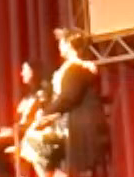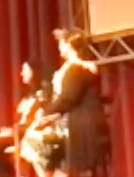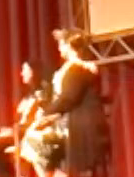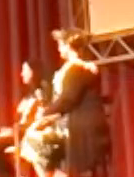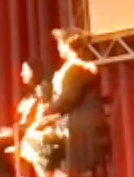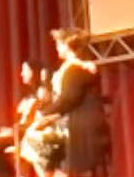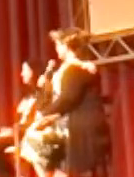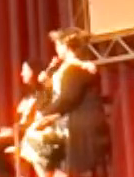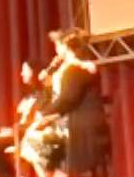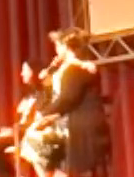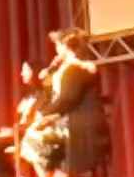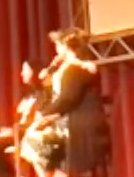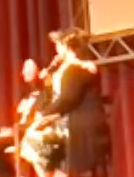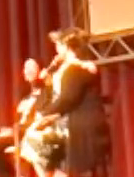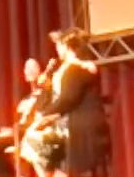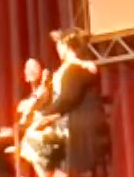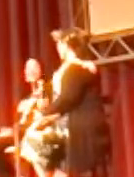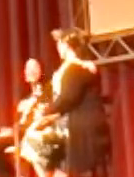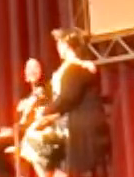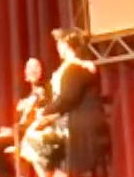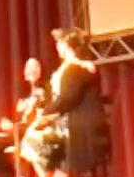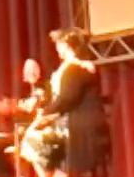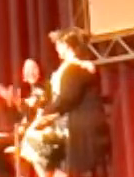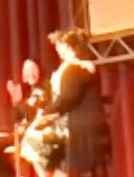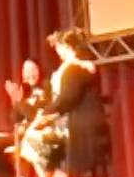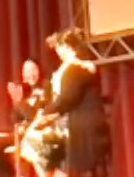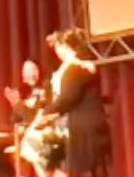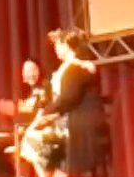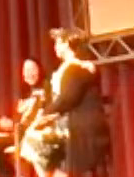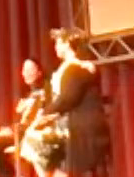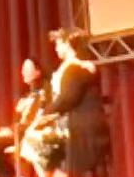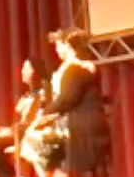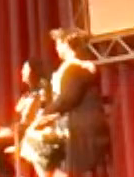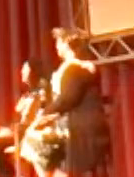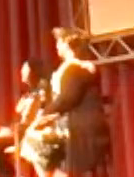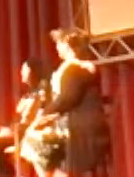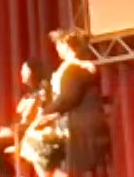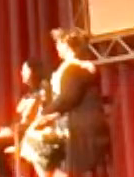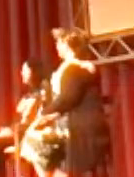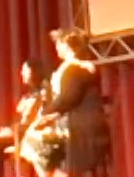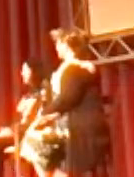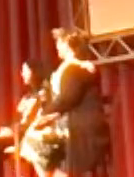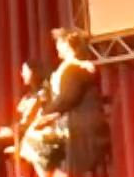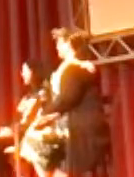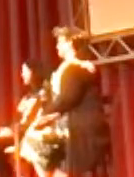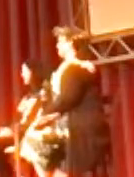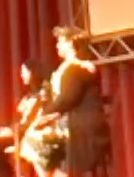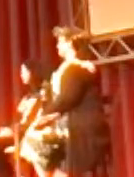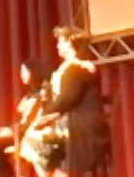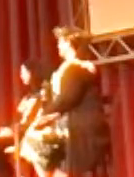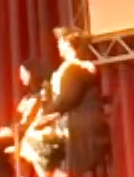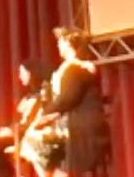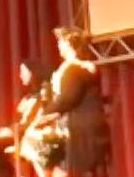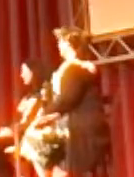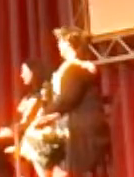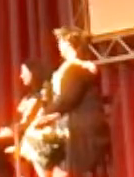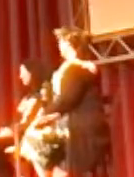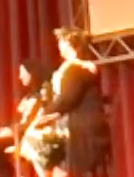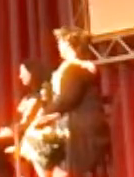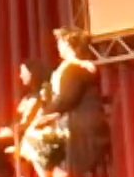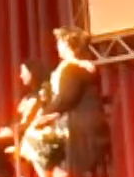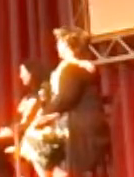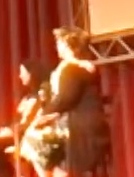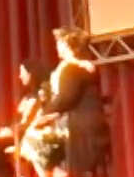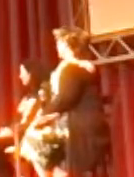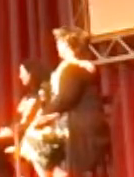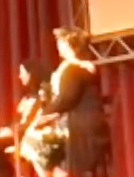directors and everybody else, the dramaturg and the dramaturgs, yes, who get involved. Yeah. So I mean, that was the